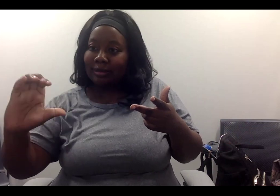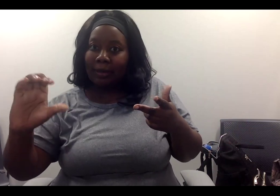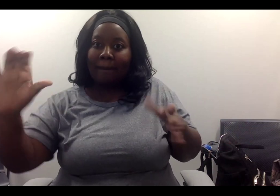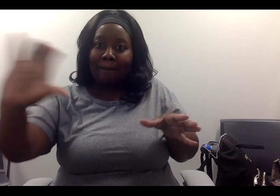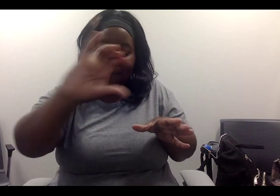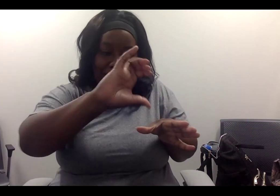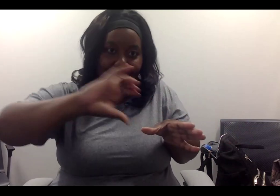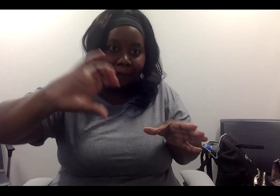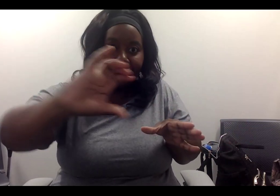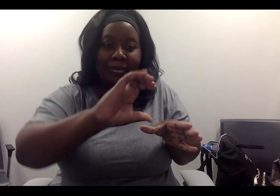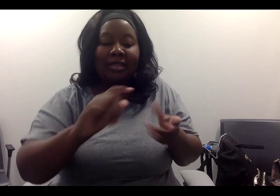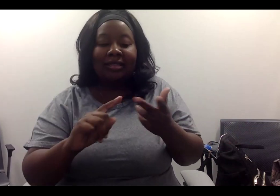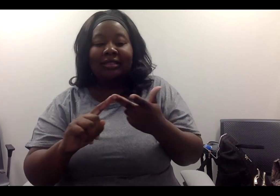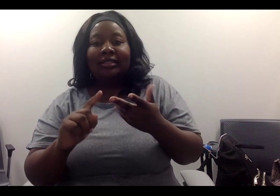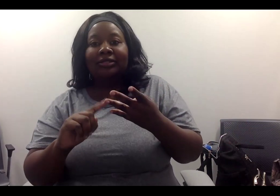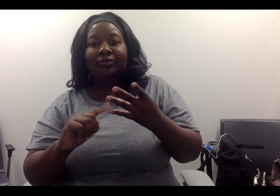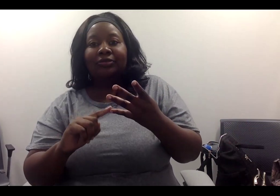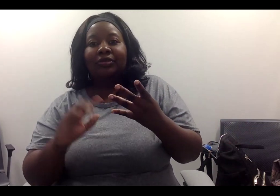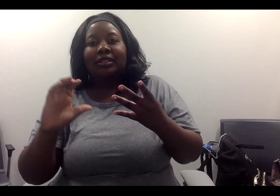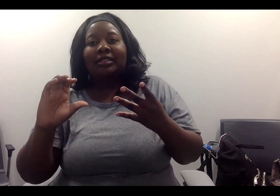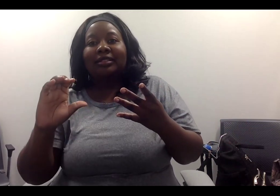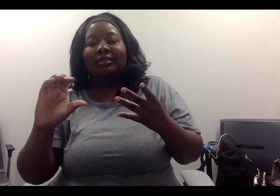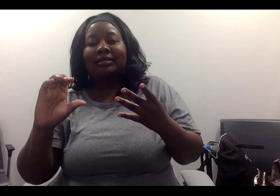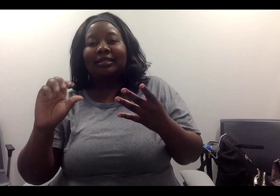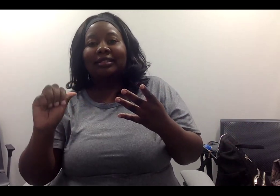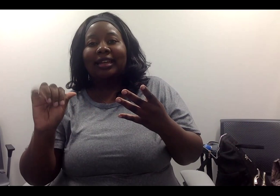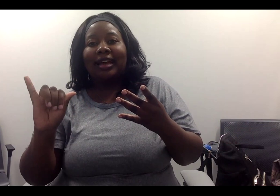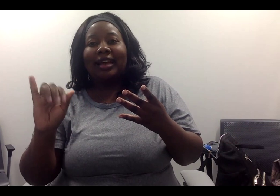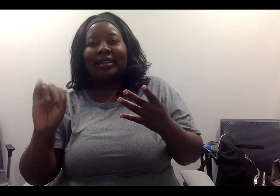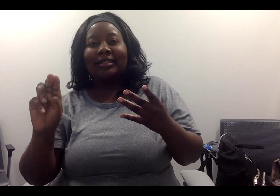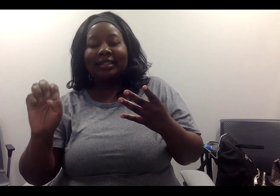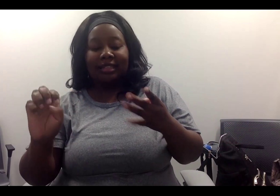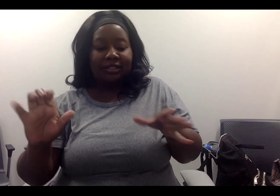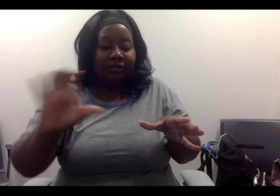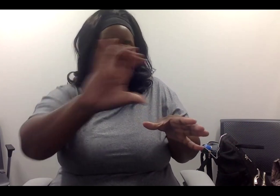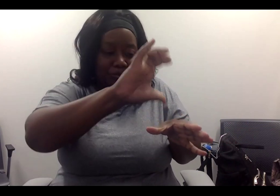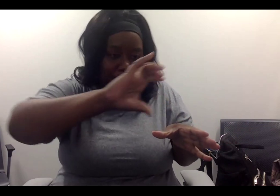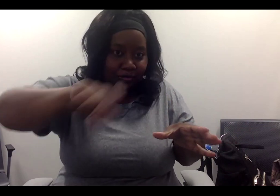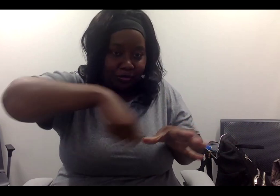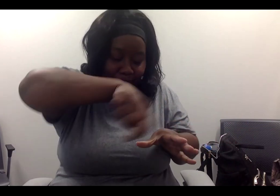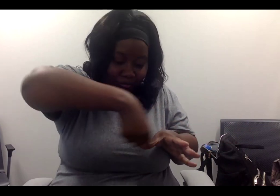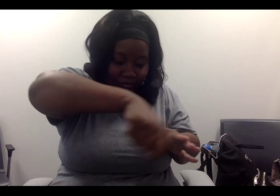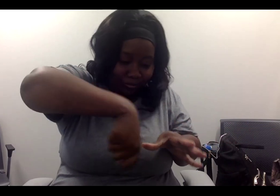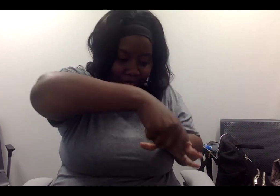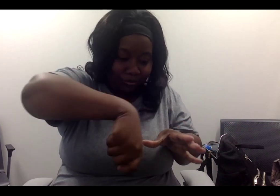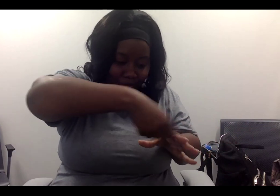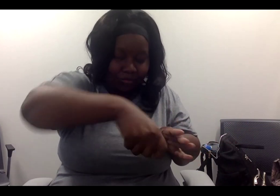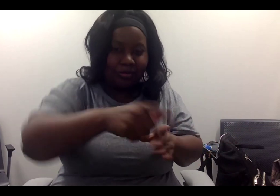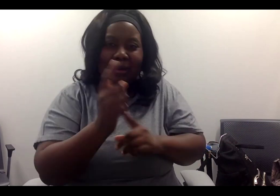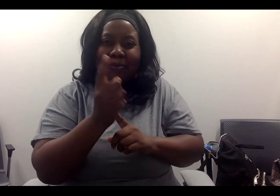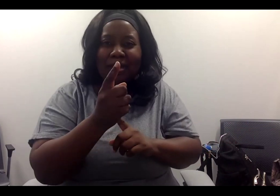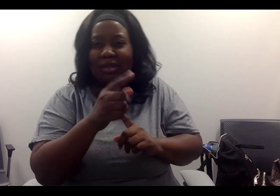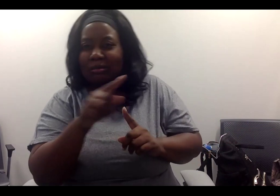a few shakes of cayenne, just to help ward off the evil spirit. And once we stir that in and let it cook for another minute or